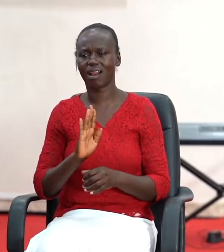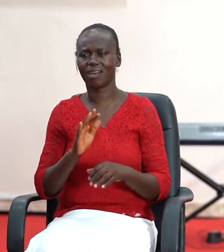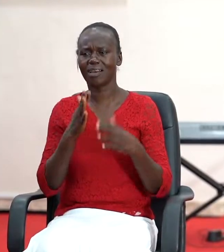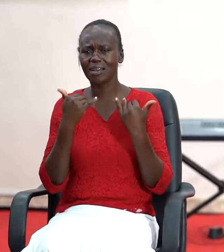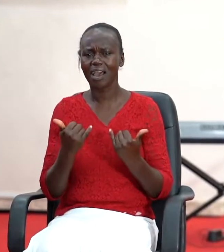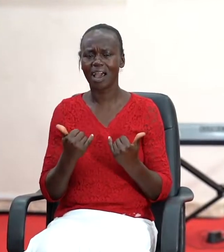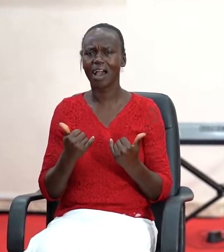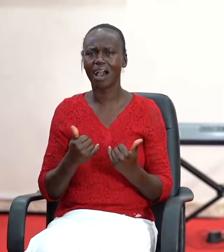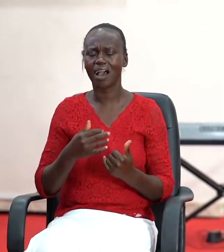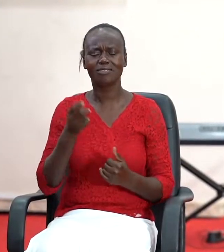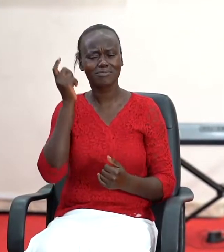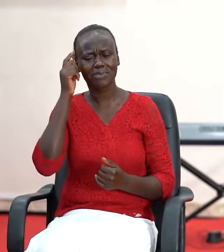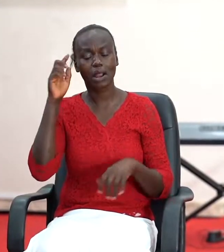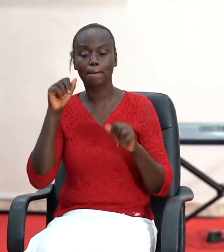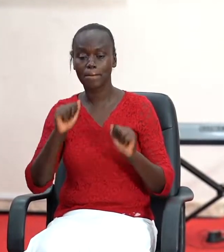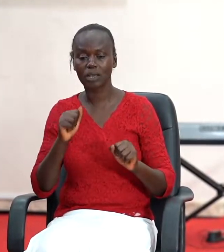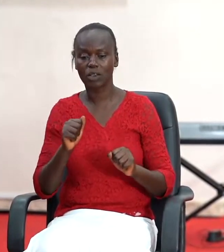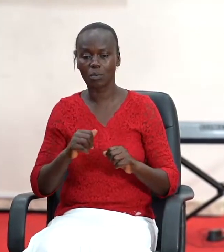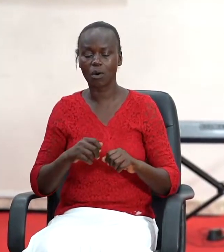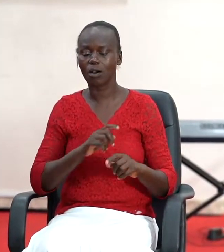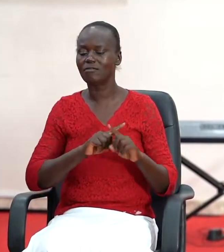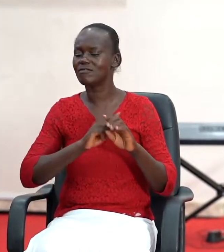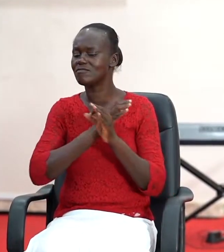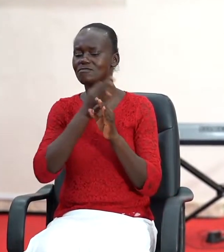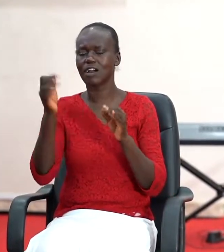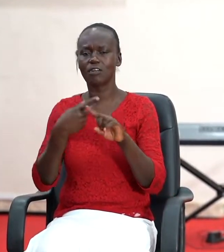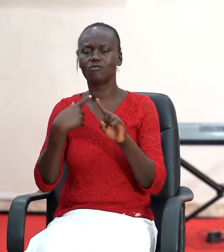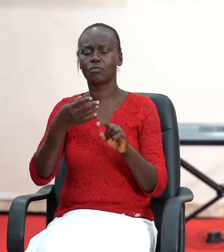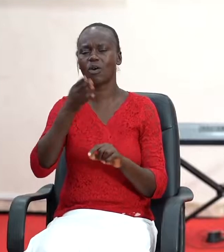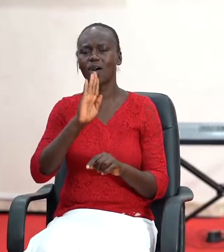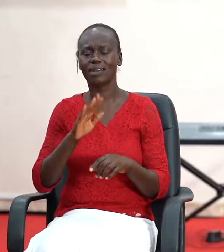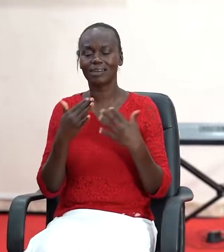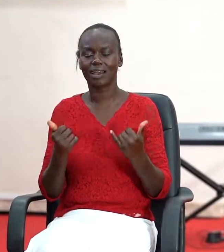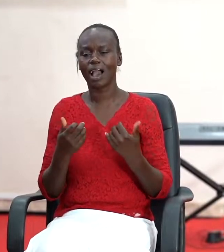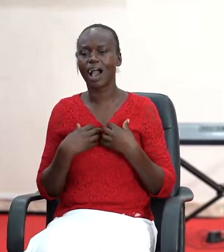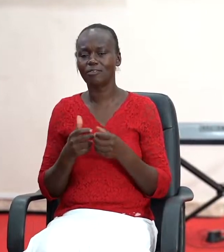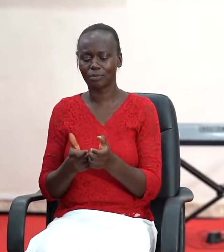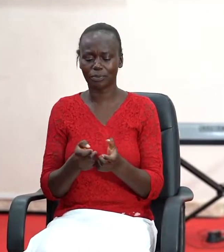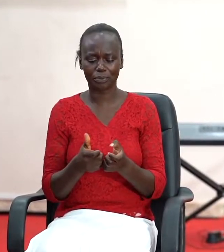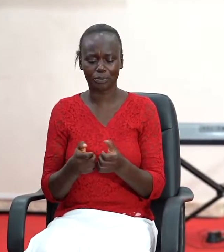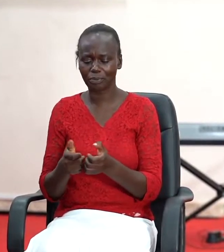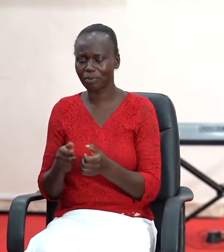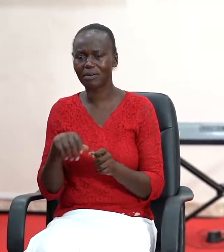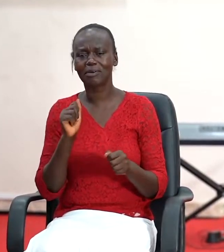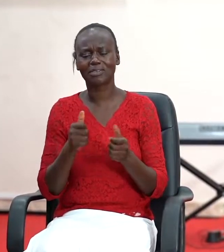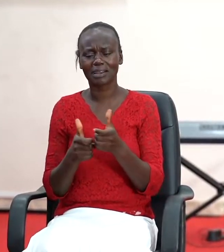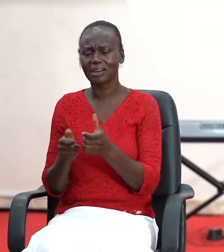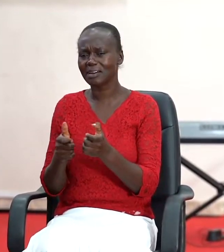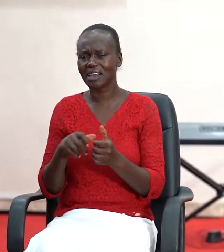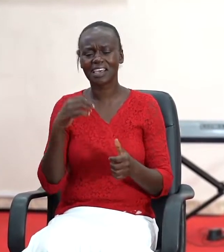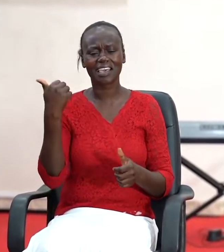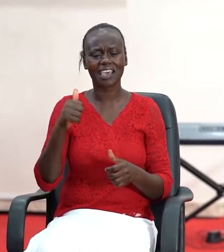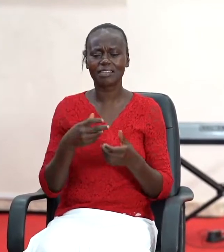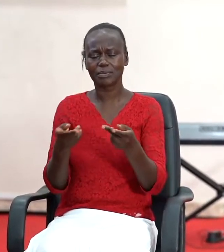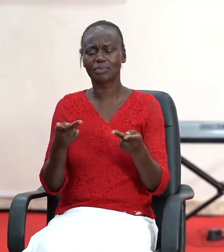inaweza toka kwa vitu za God. Kwa sababu manze, uko na gadget, uko na simu, unaweza browse, unaweza ingia, you know, kwa any